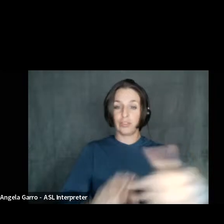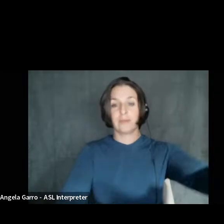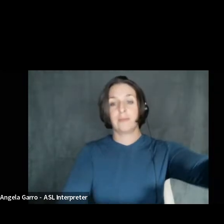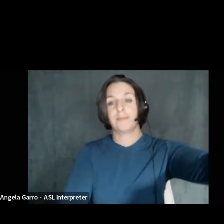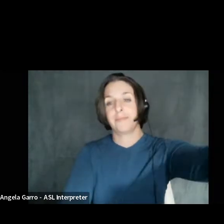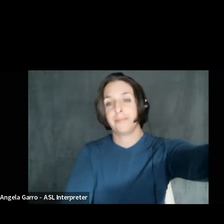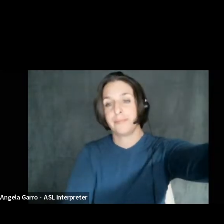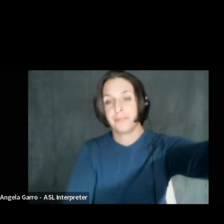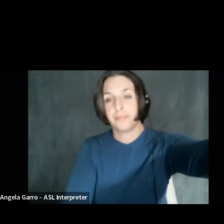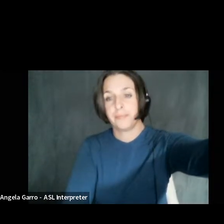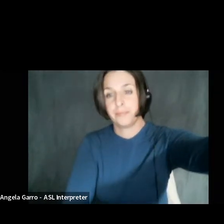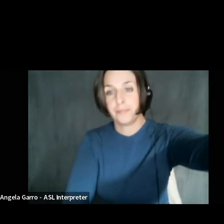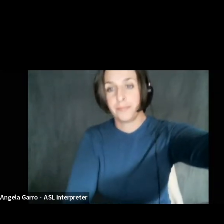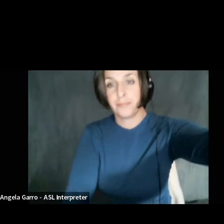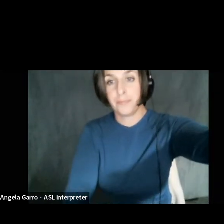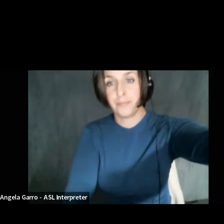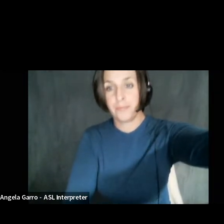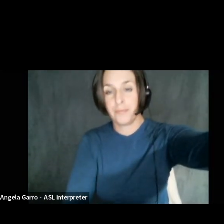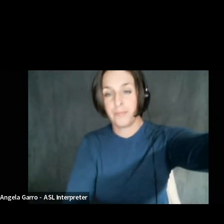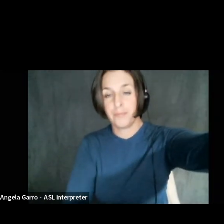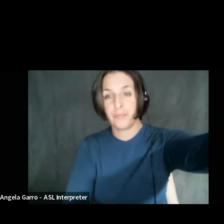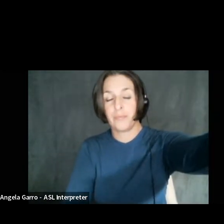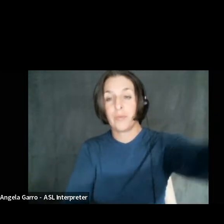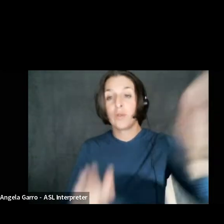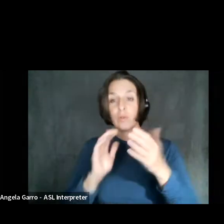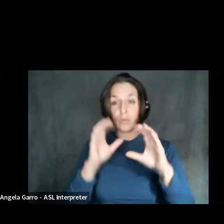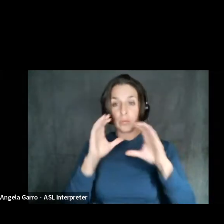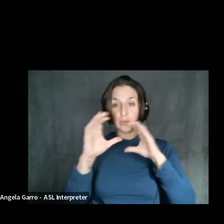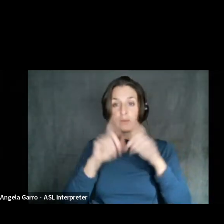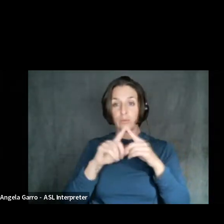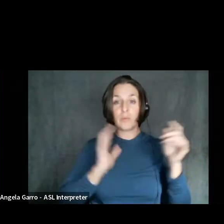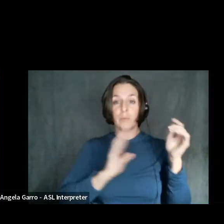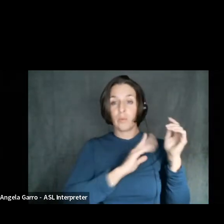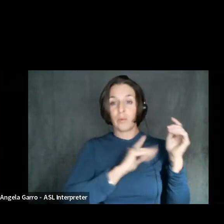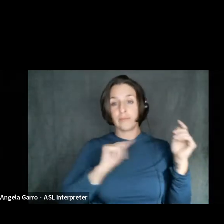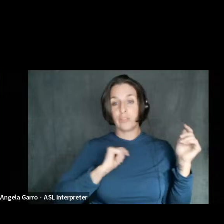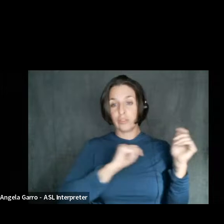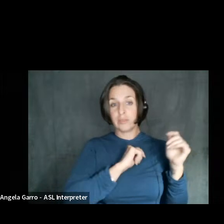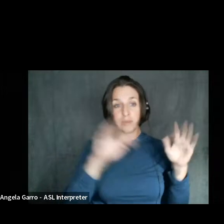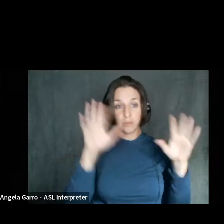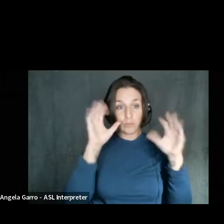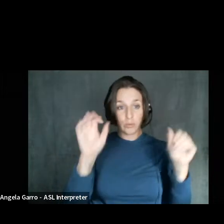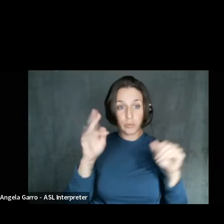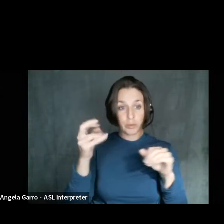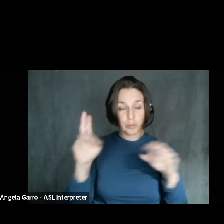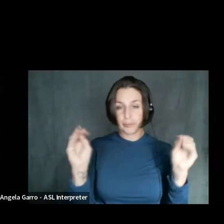right, communications to the Board of Trustees. Superintendent Booker? None this evening.